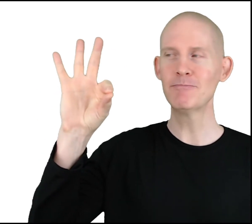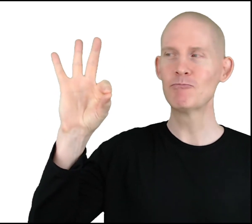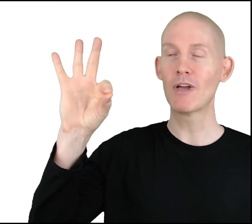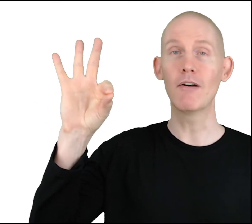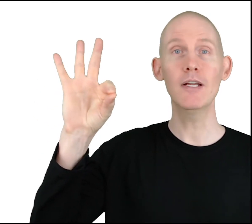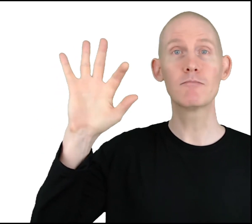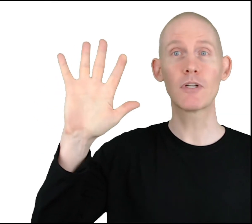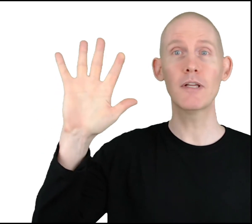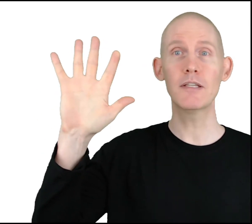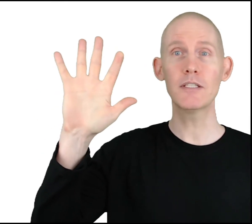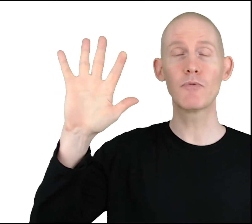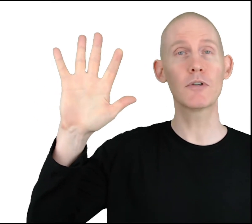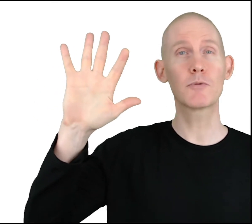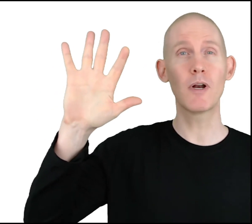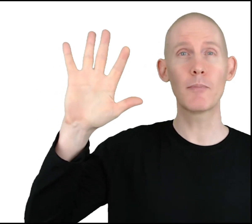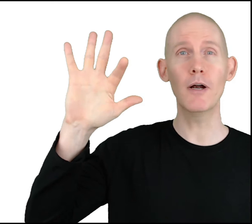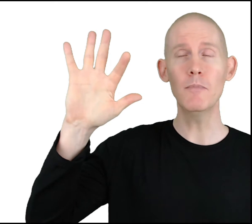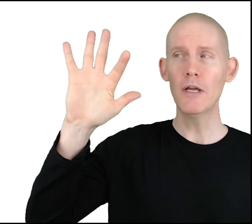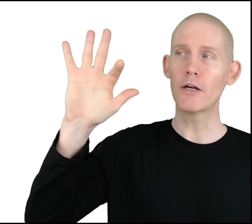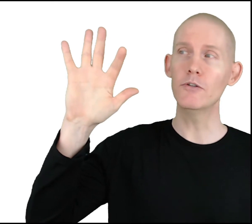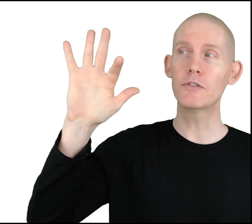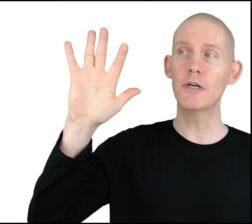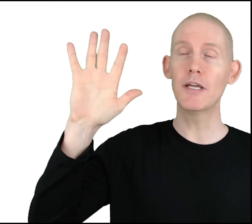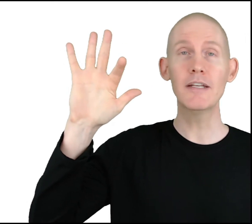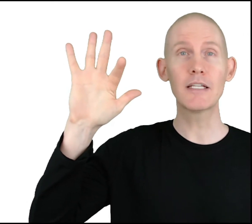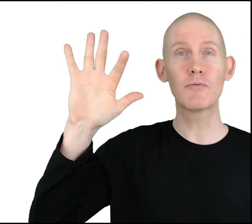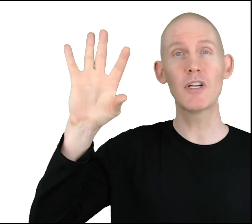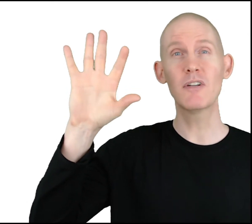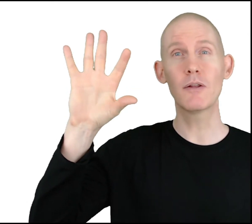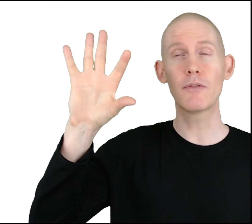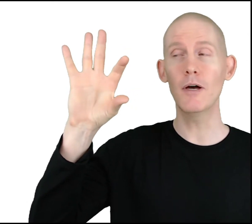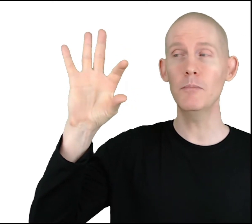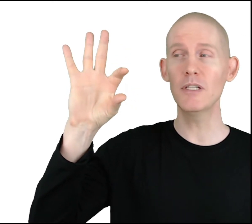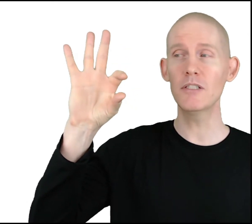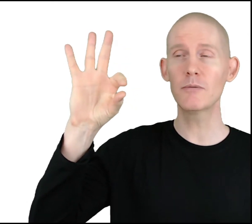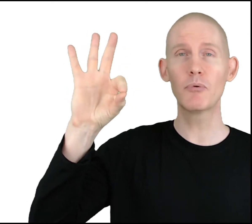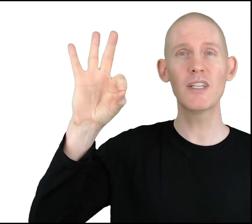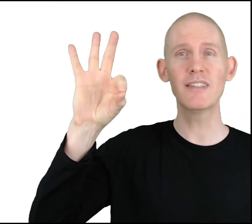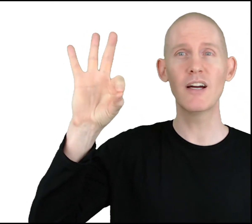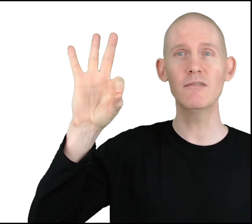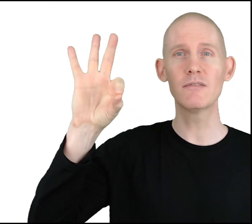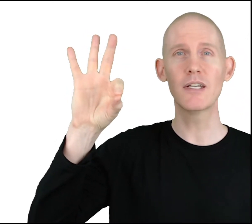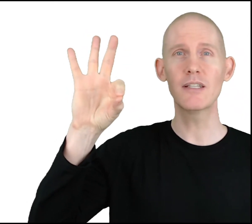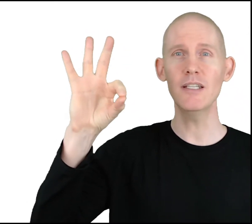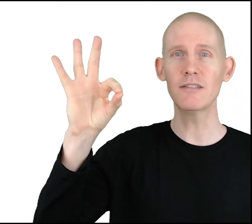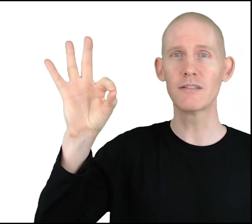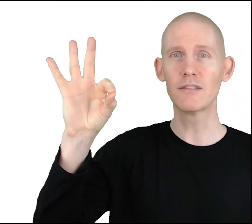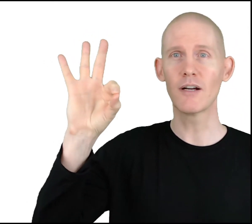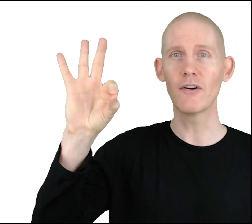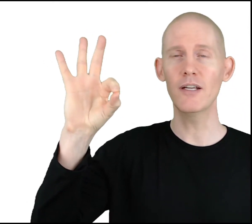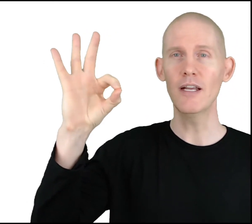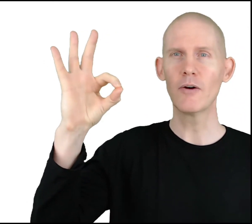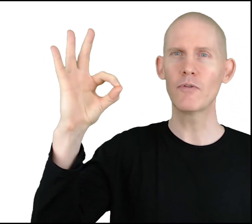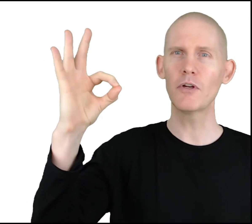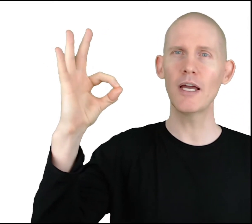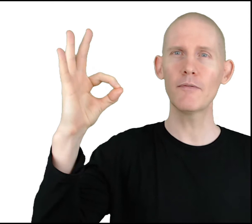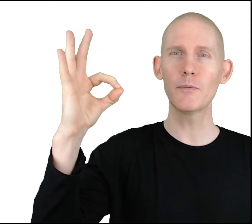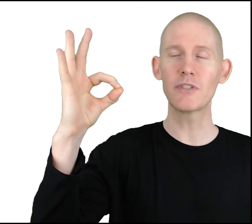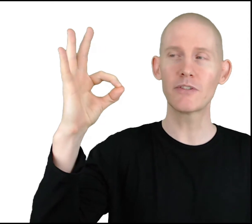All right, start like this, fingers spread apart. You're gonna use the index finger and the thumb and just bring it down like this. All right, if you look at it from the side,